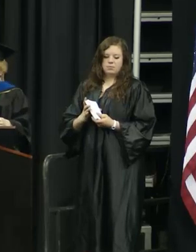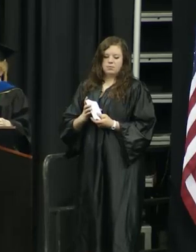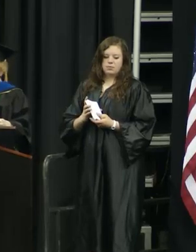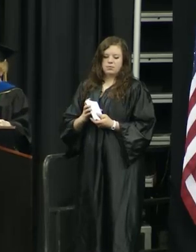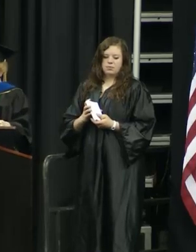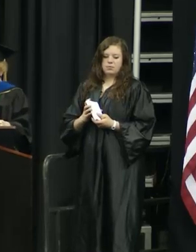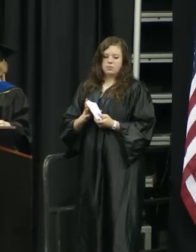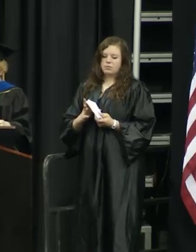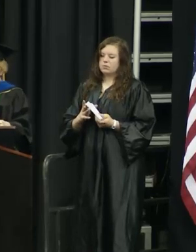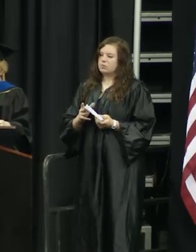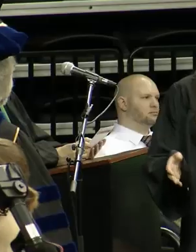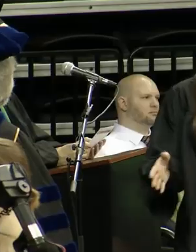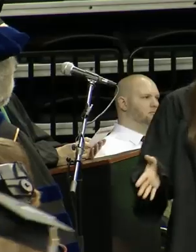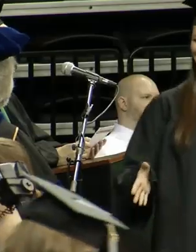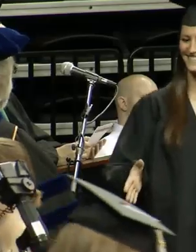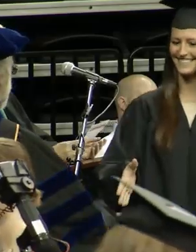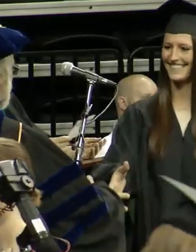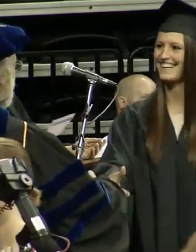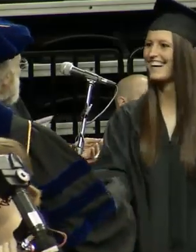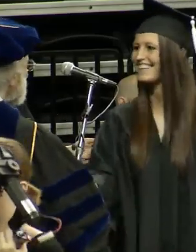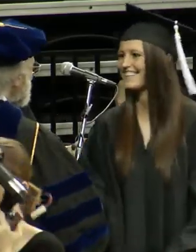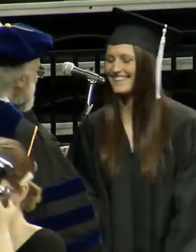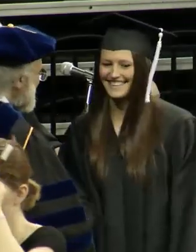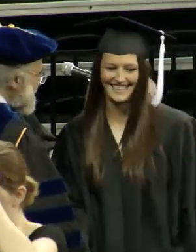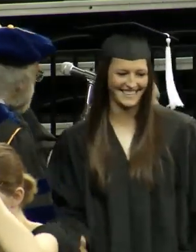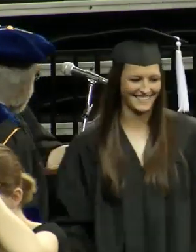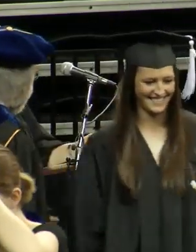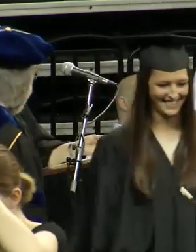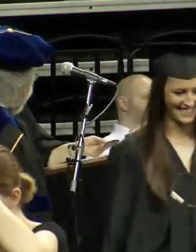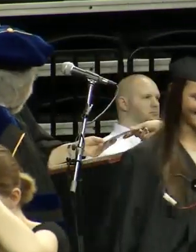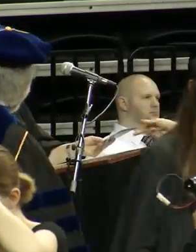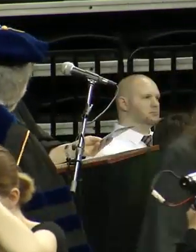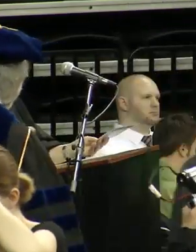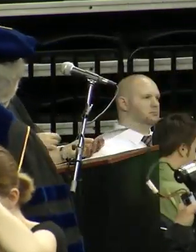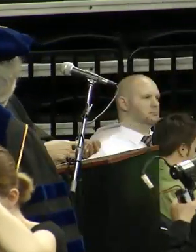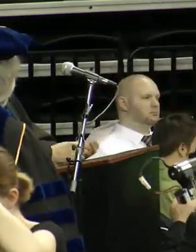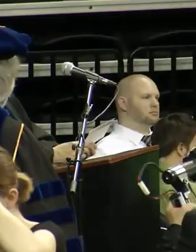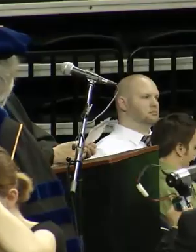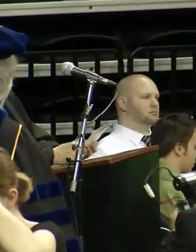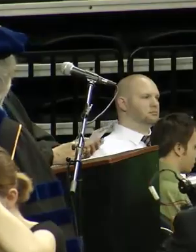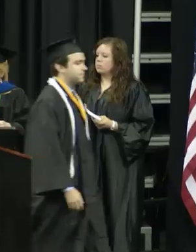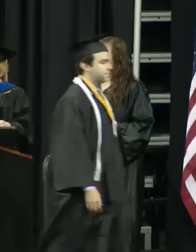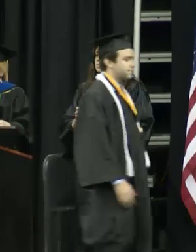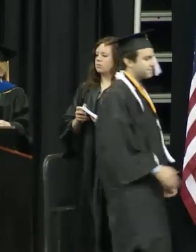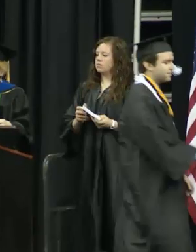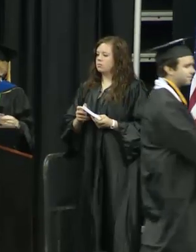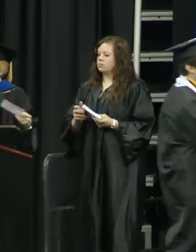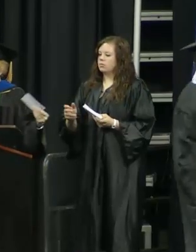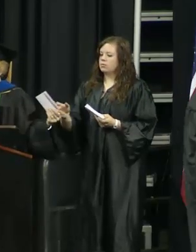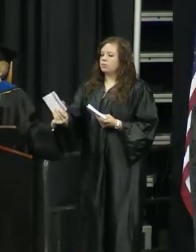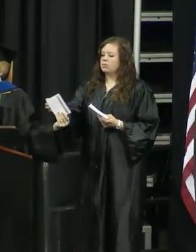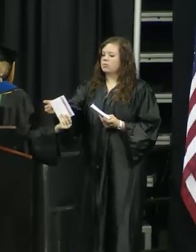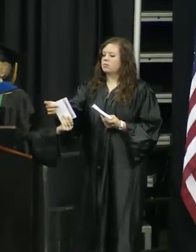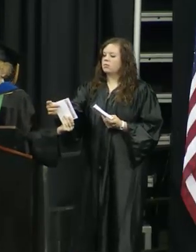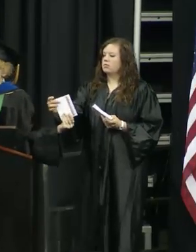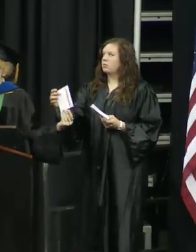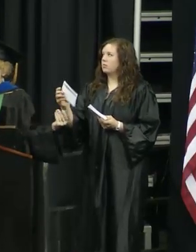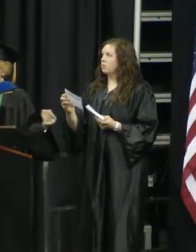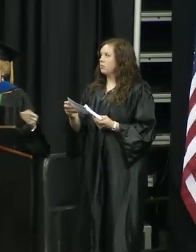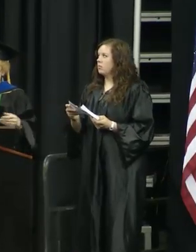Jamie Rose Paul. Alexander Kreider, honors in biochemistry with